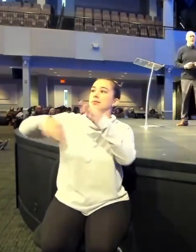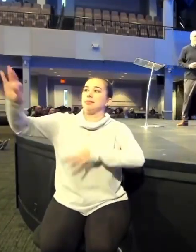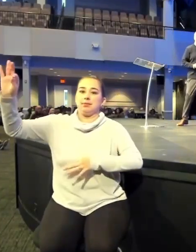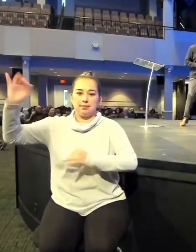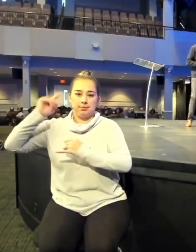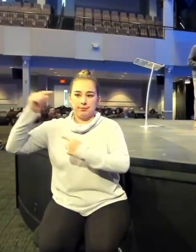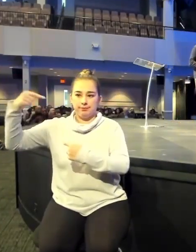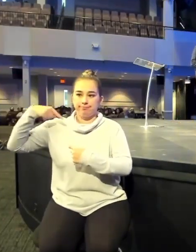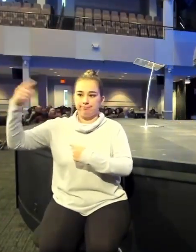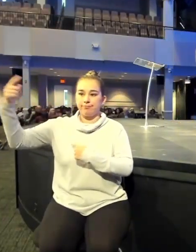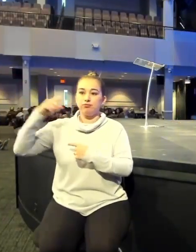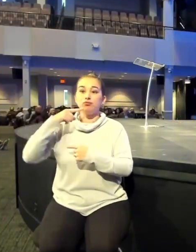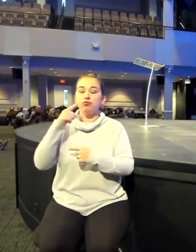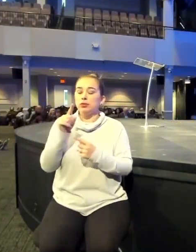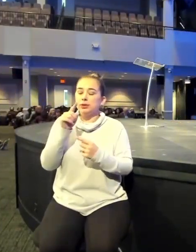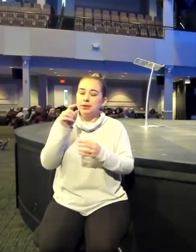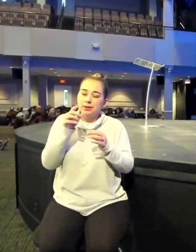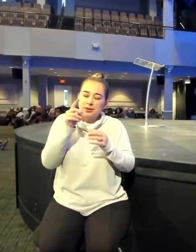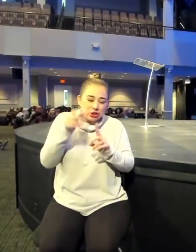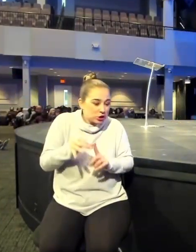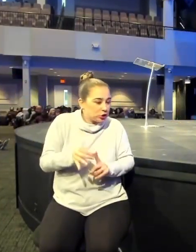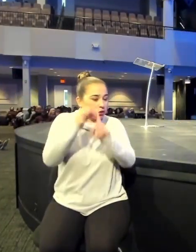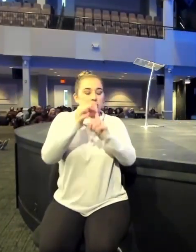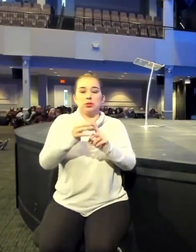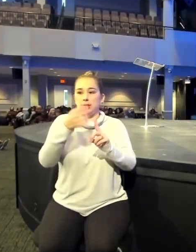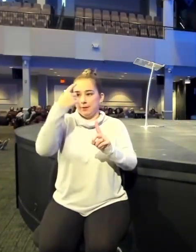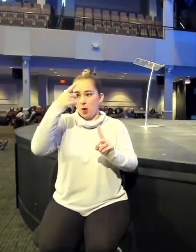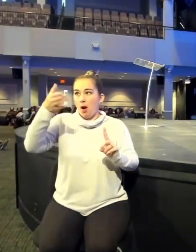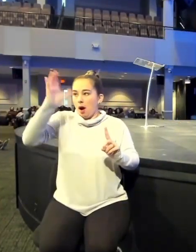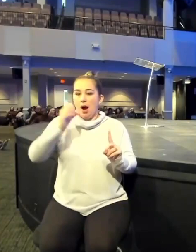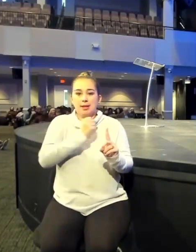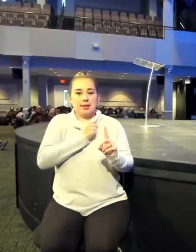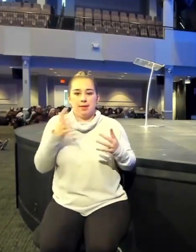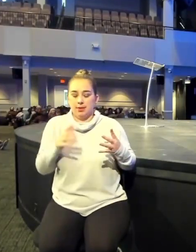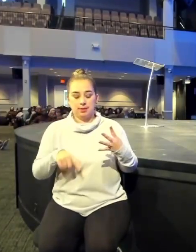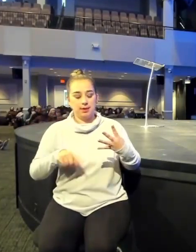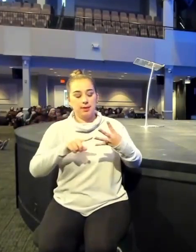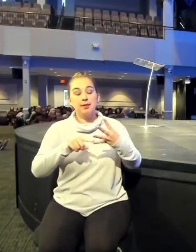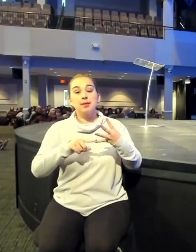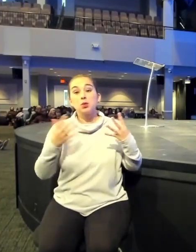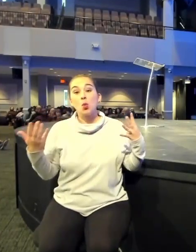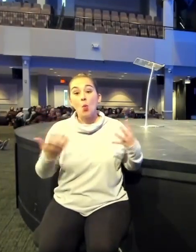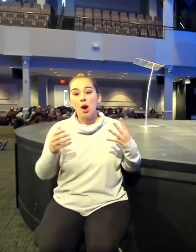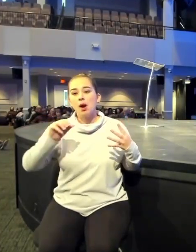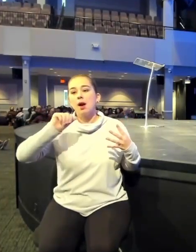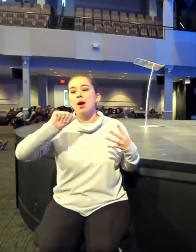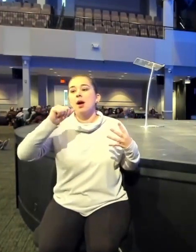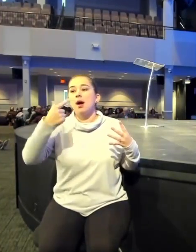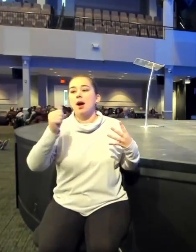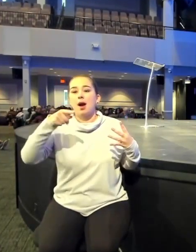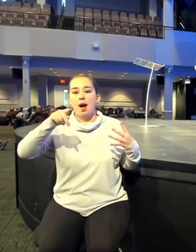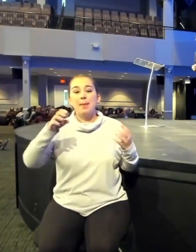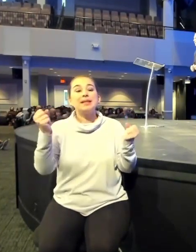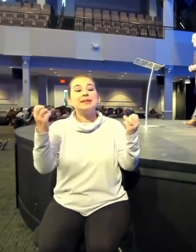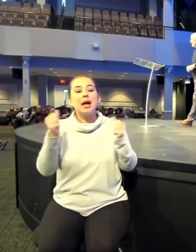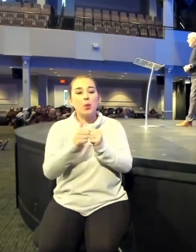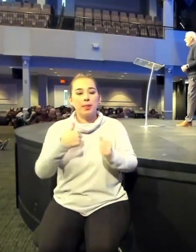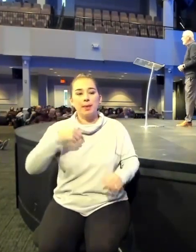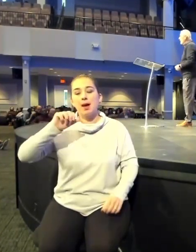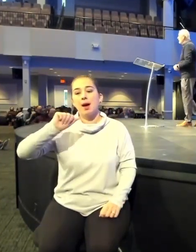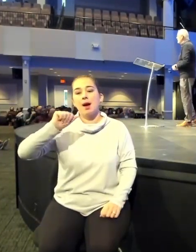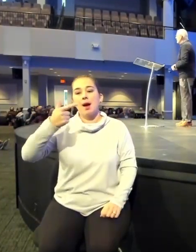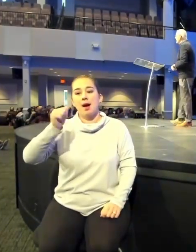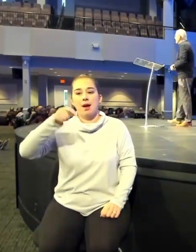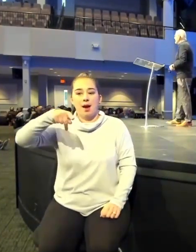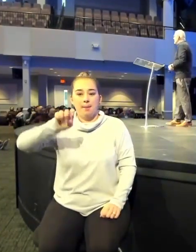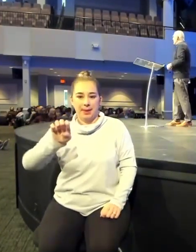one another. It is uniquely assigned in Scripture to the love of God, and that is this word. It is agape. Would you say that word with me?